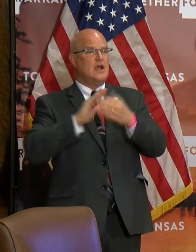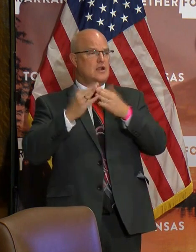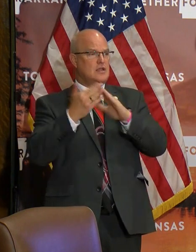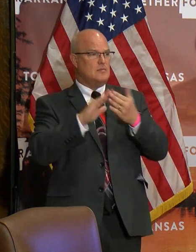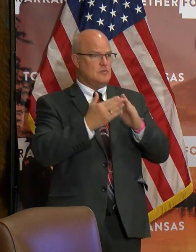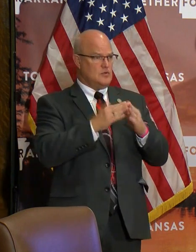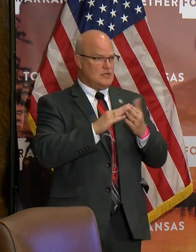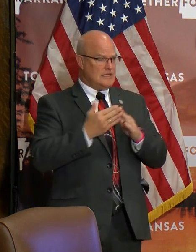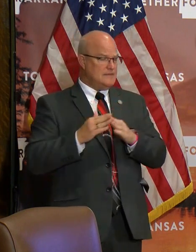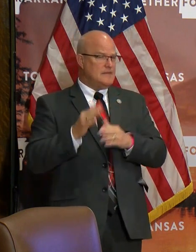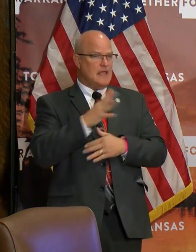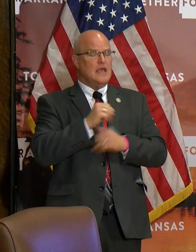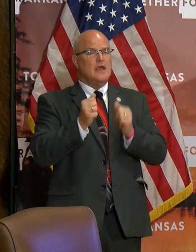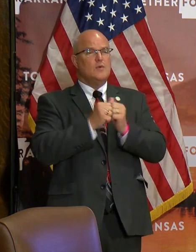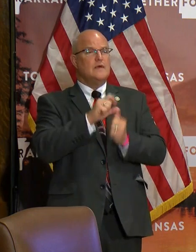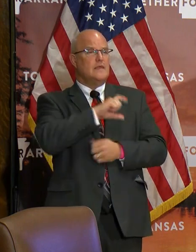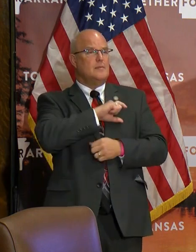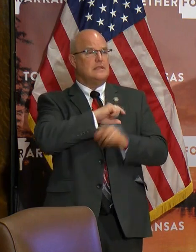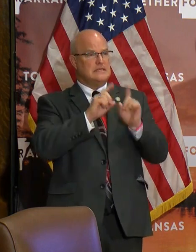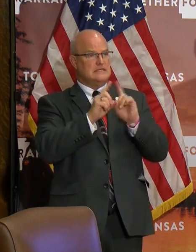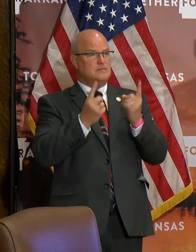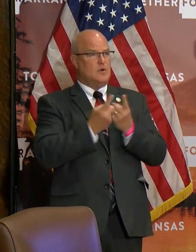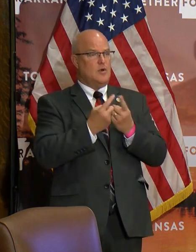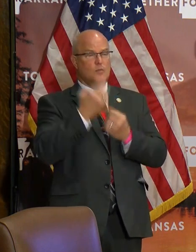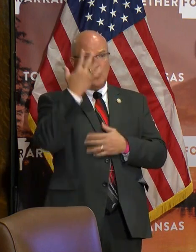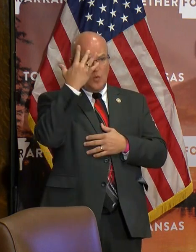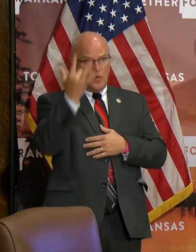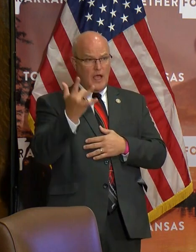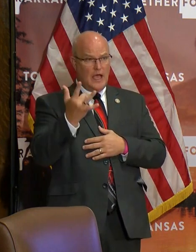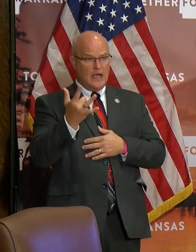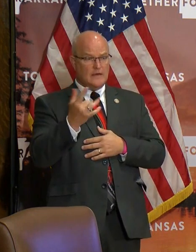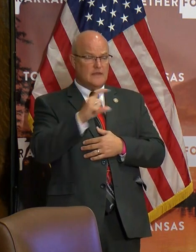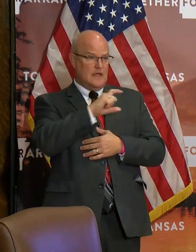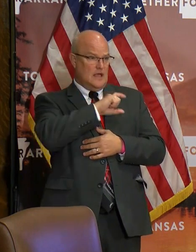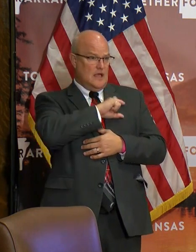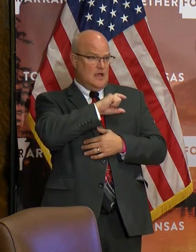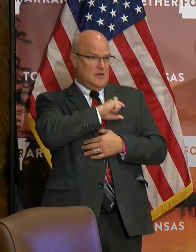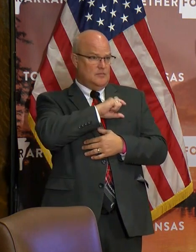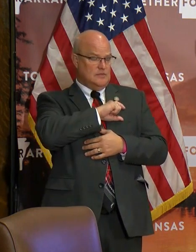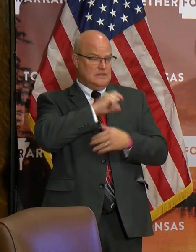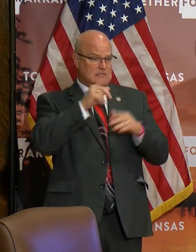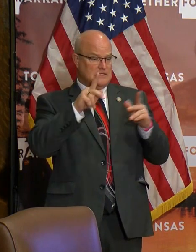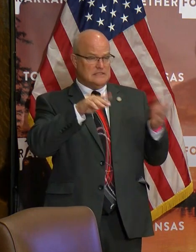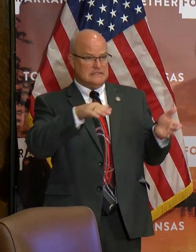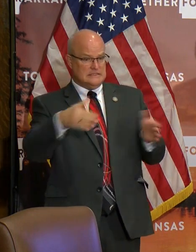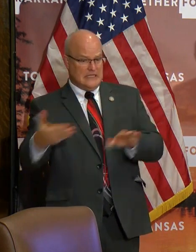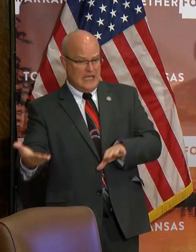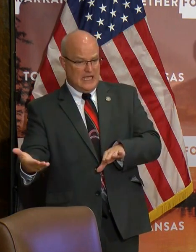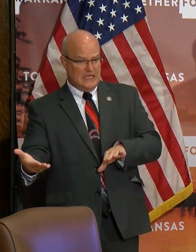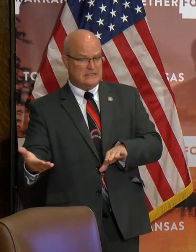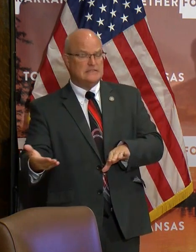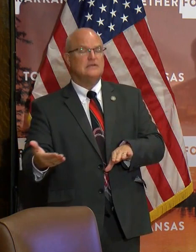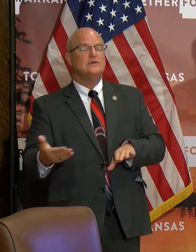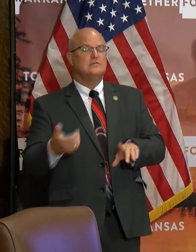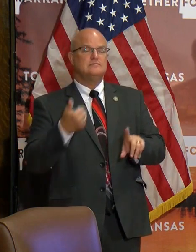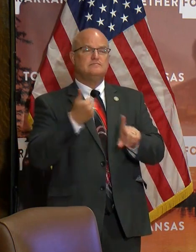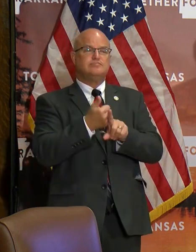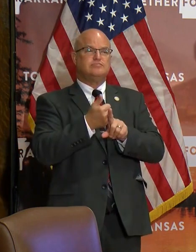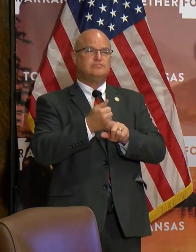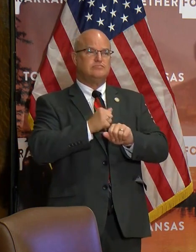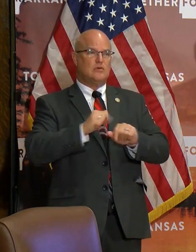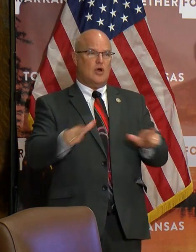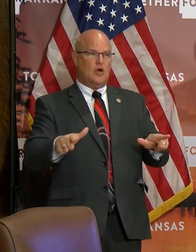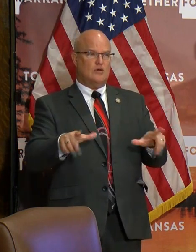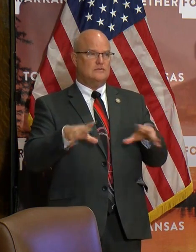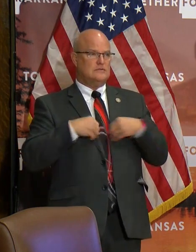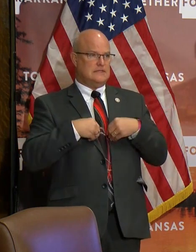community and with the police department, because when we lose one, and we've lost too many, it's a burden for all of them to care.